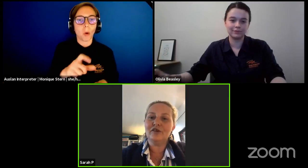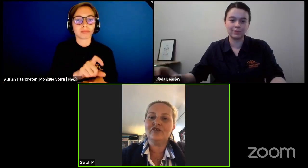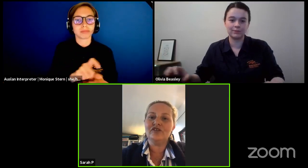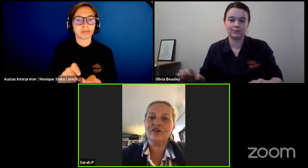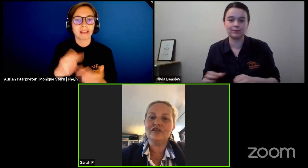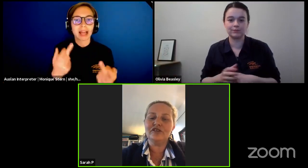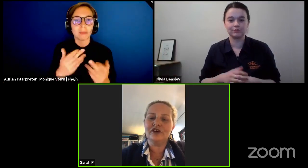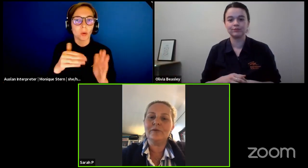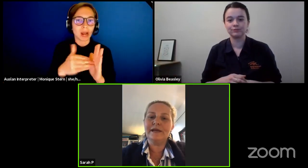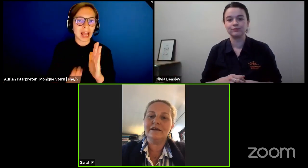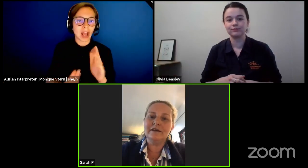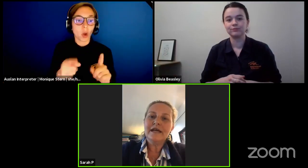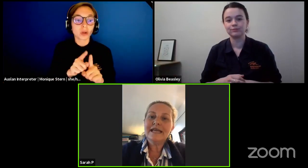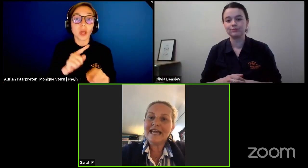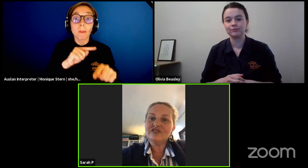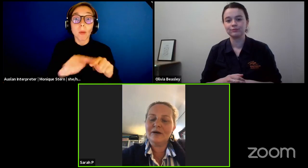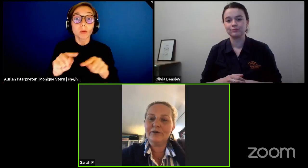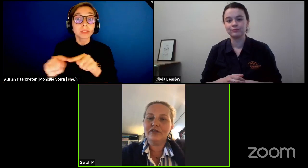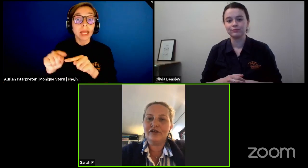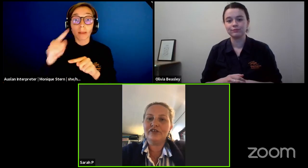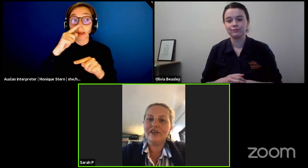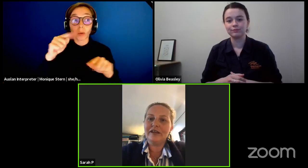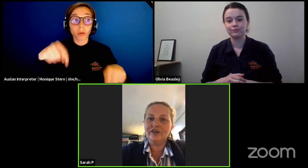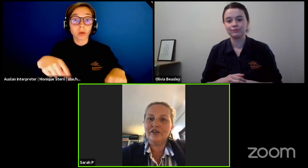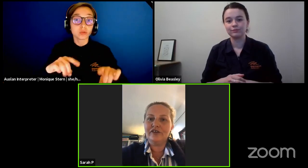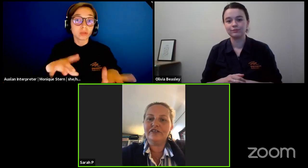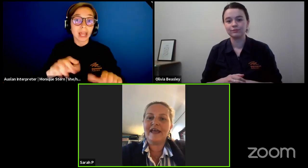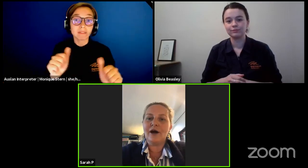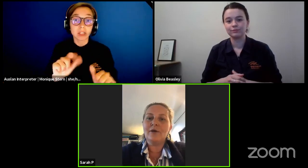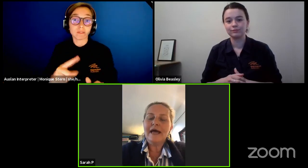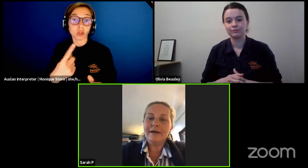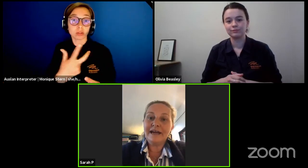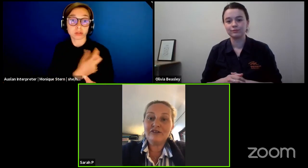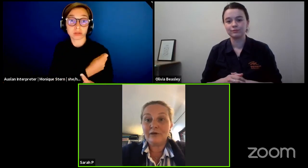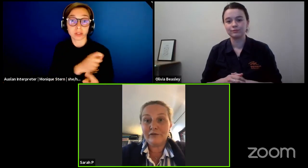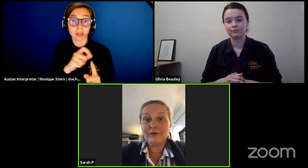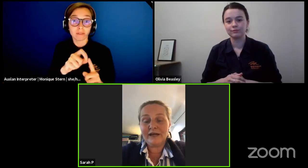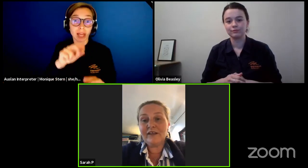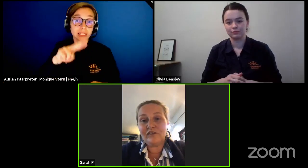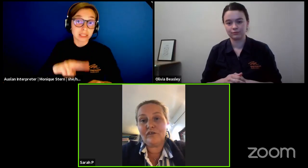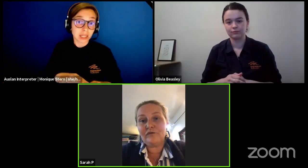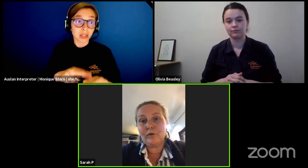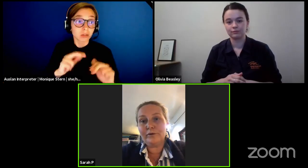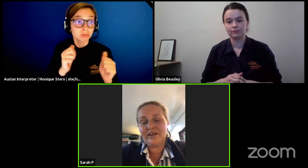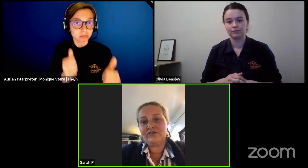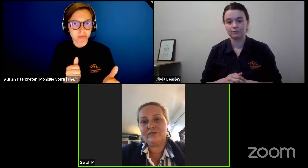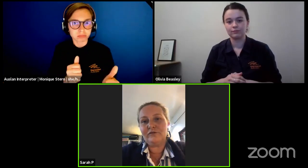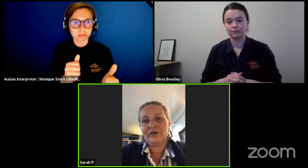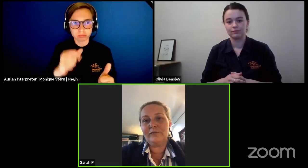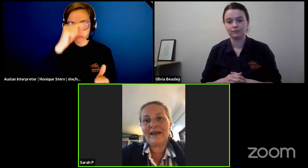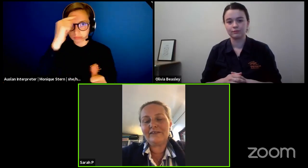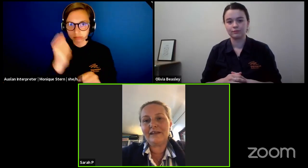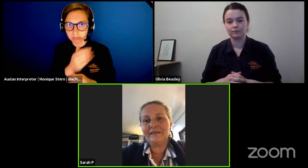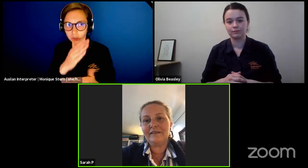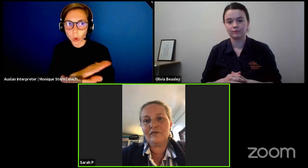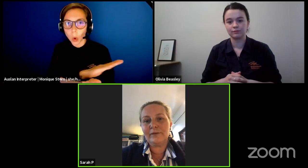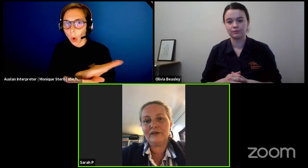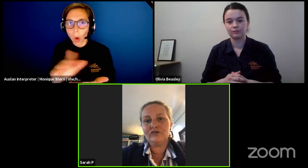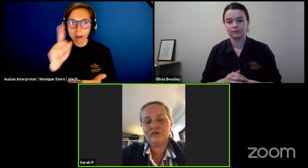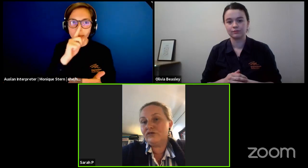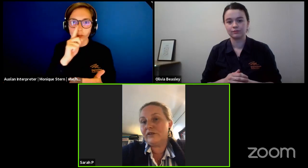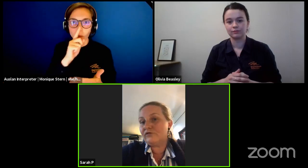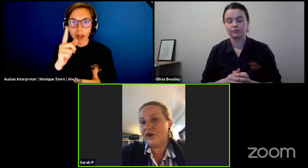had their first doses, so we can catch up with those second doses now and make sure everyone gets the full protection from the vaccine